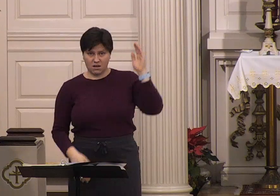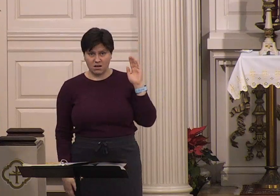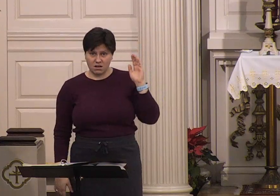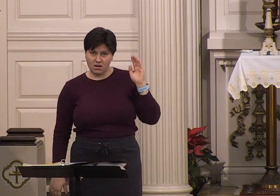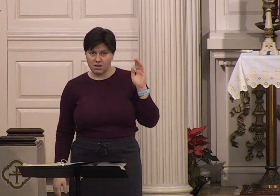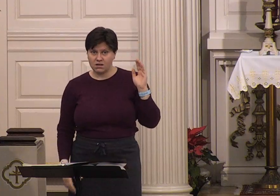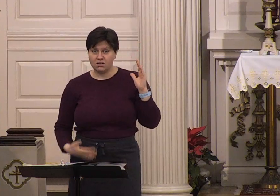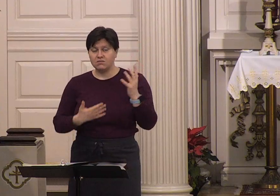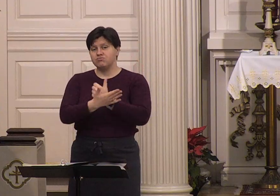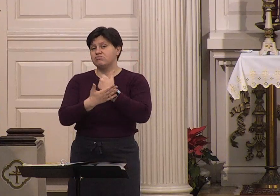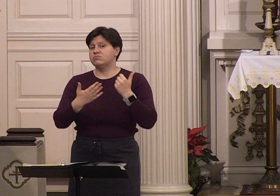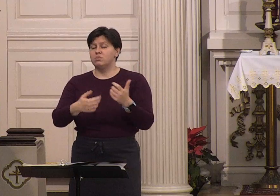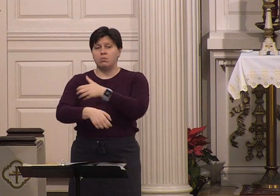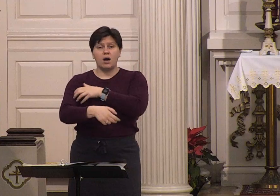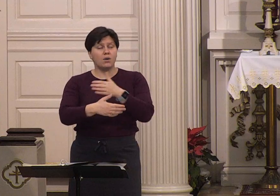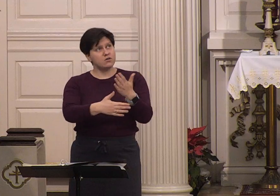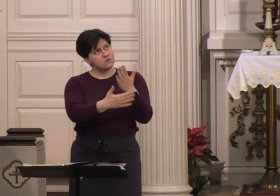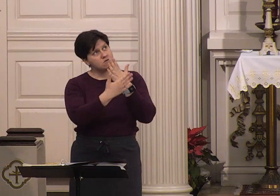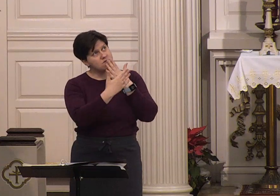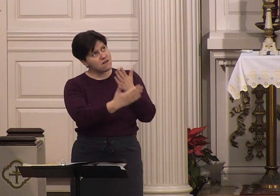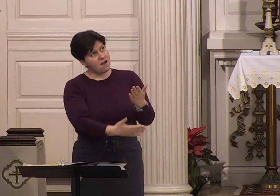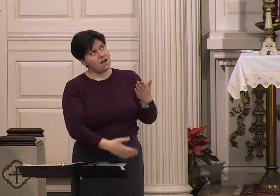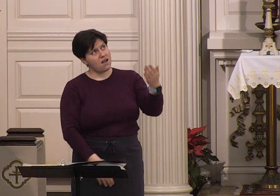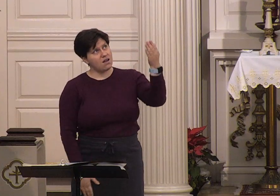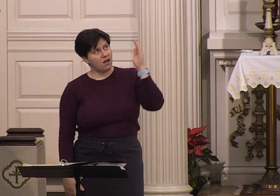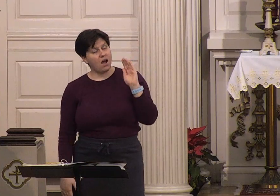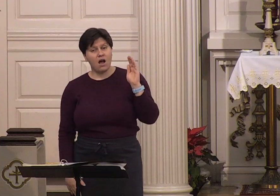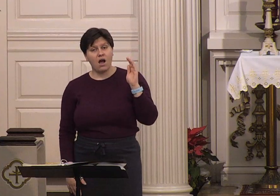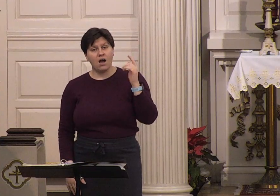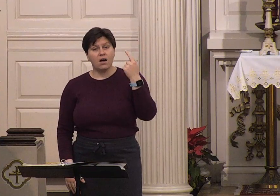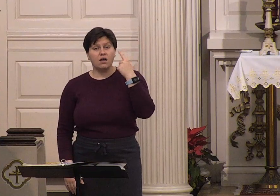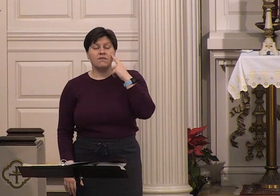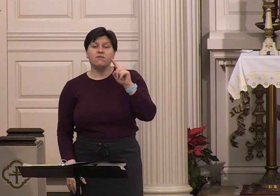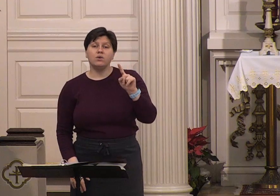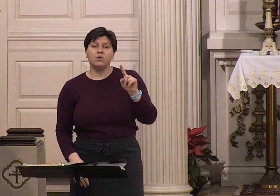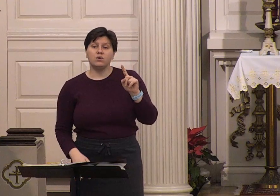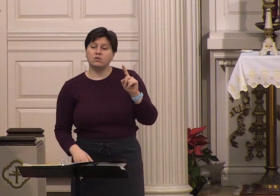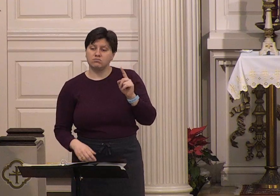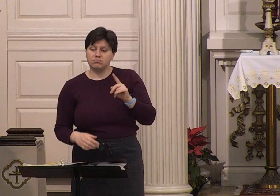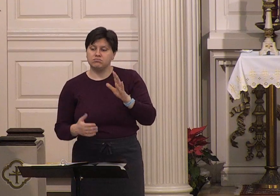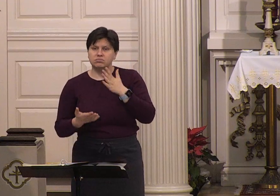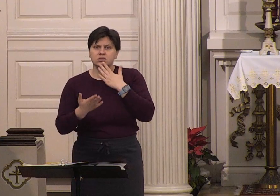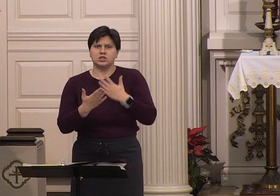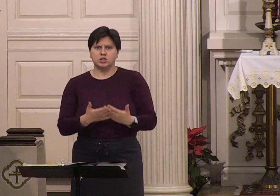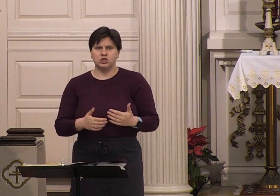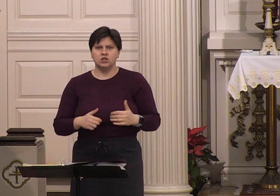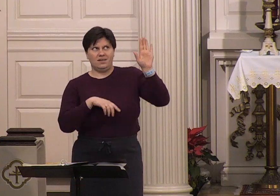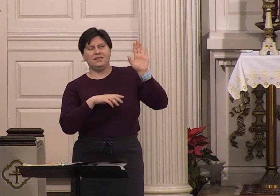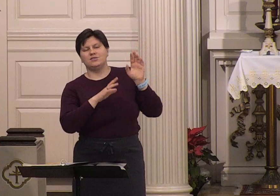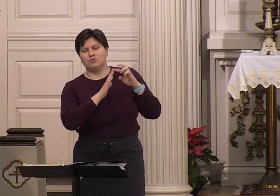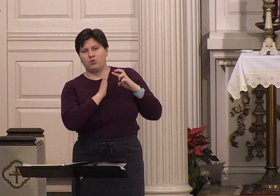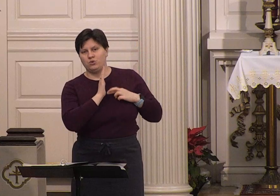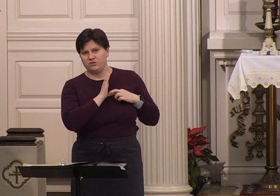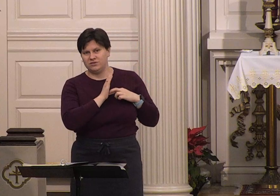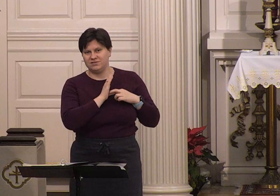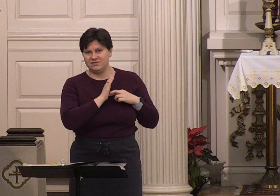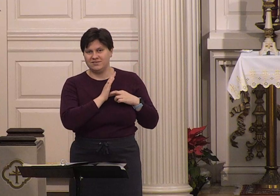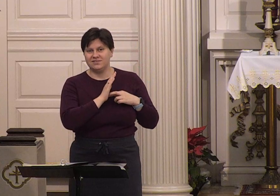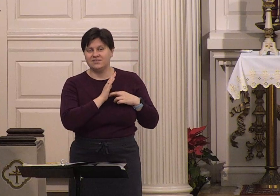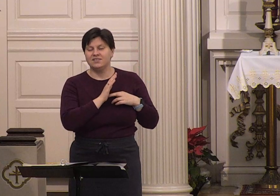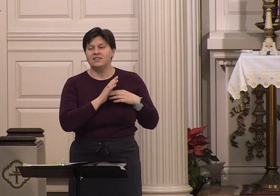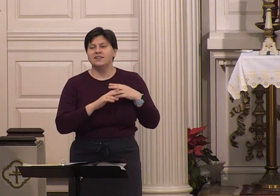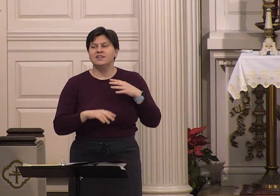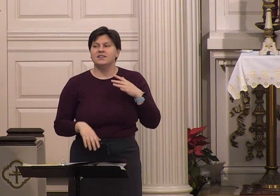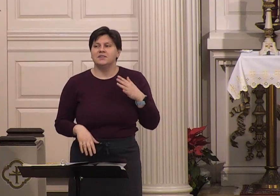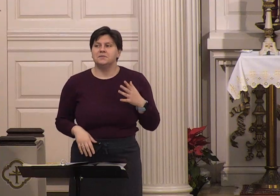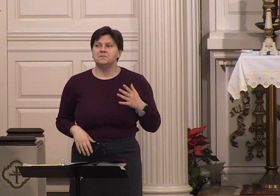gain the power to thank Him for a life that is good by God's standards. And then